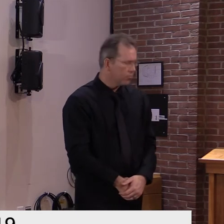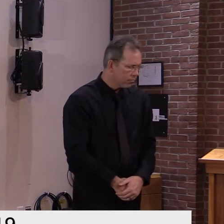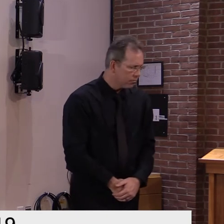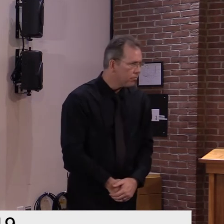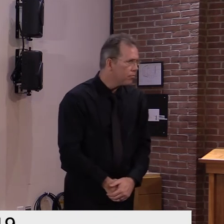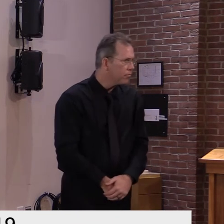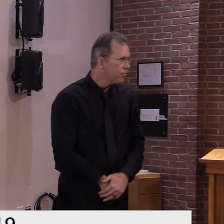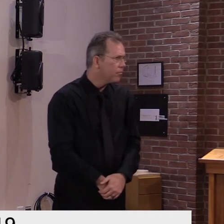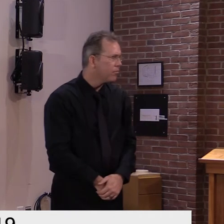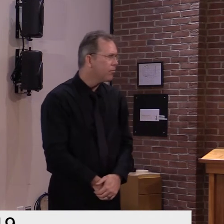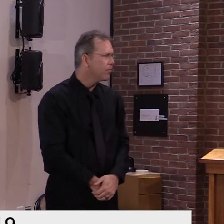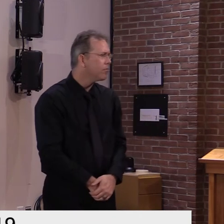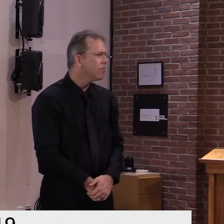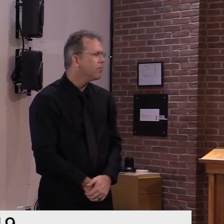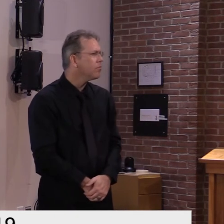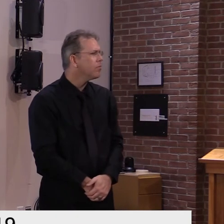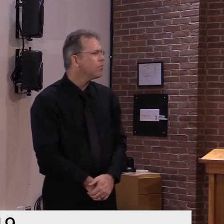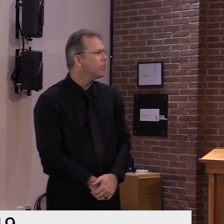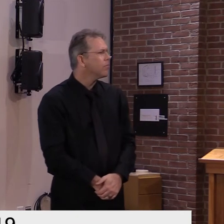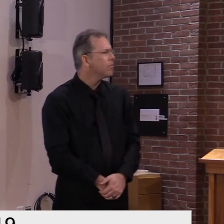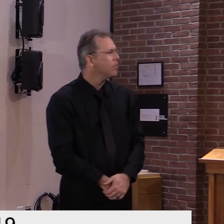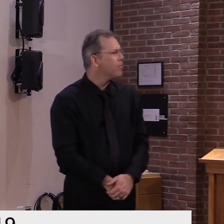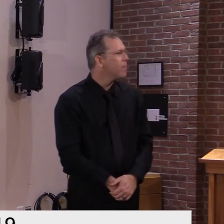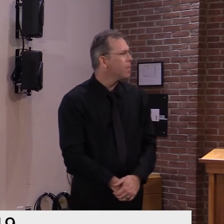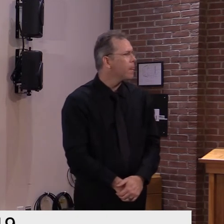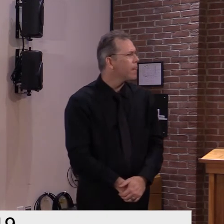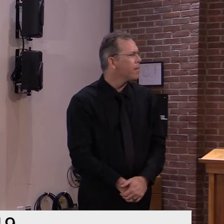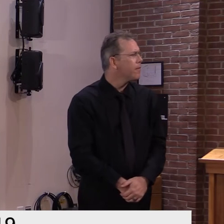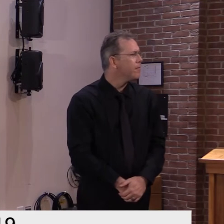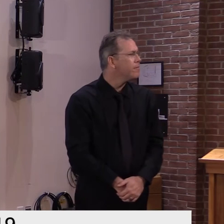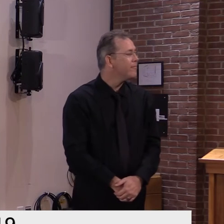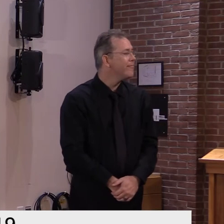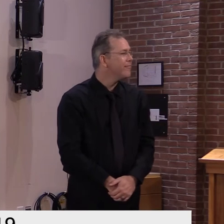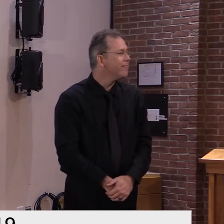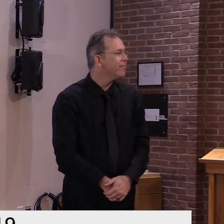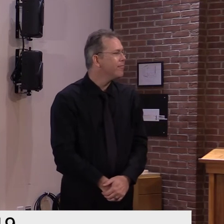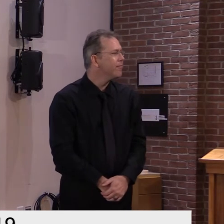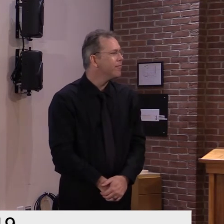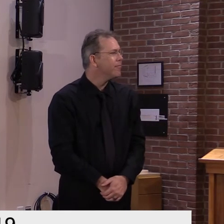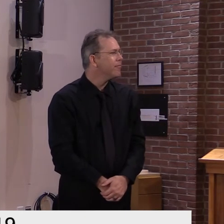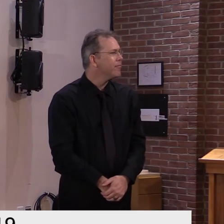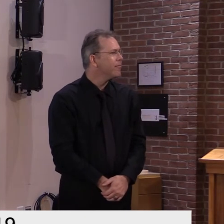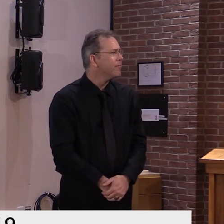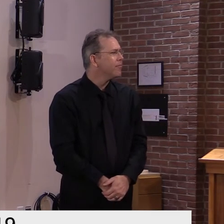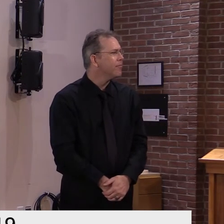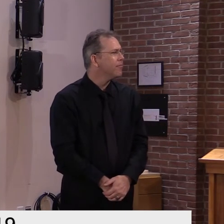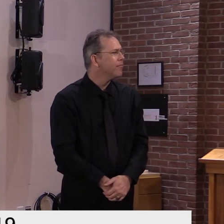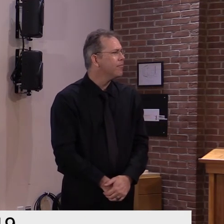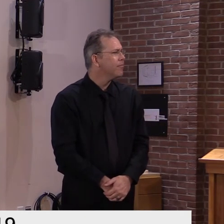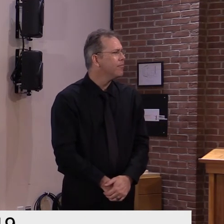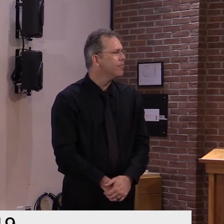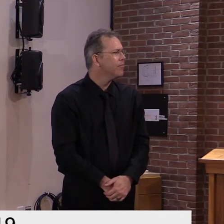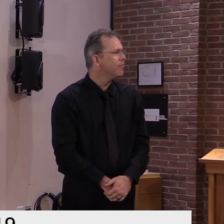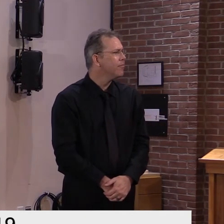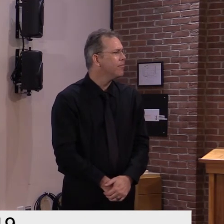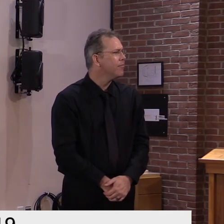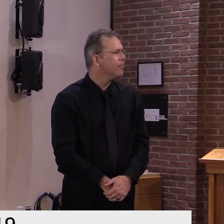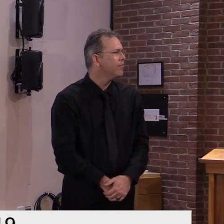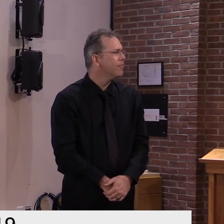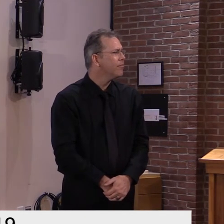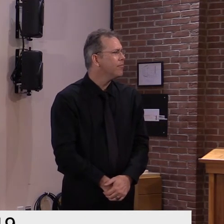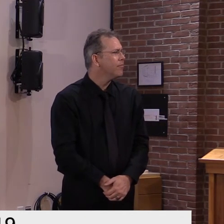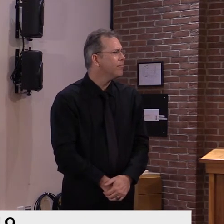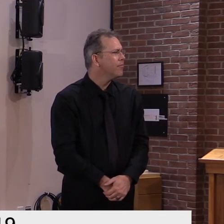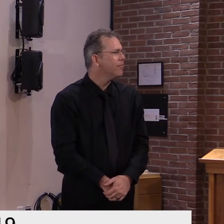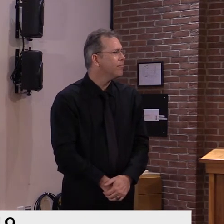that there's light at the end of the tunnel, given the really grim statistics that you laid out earlier in the week? And, you know,